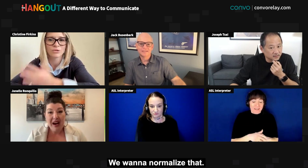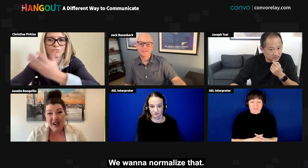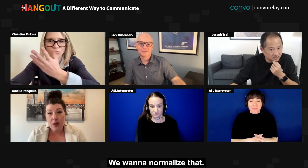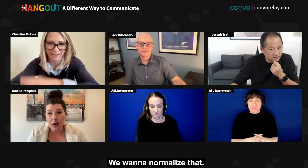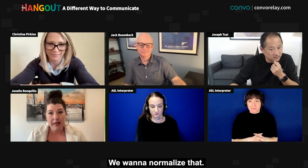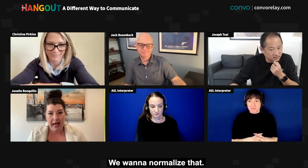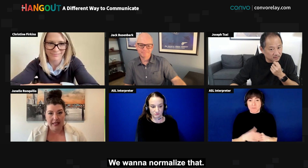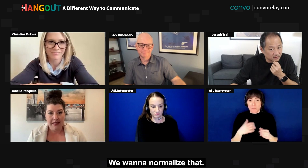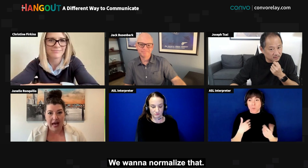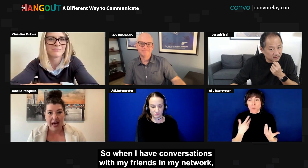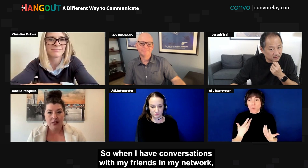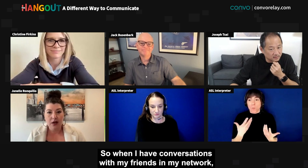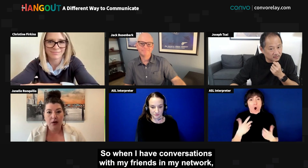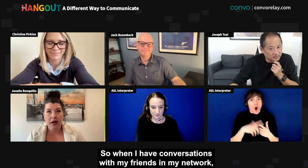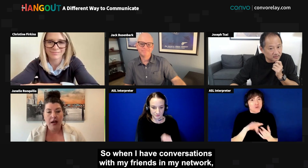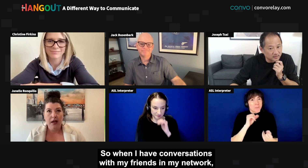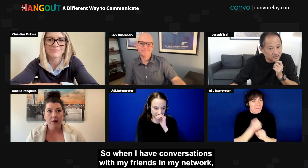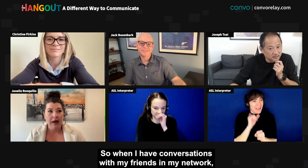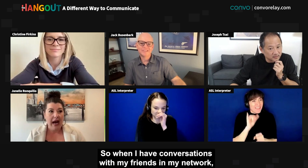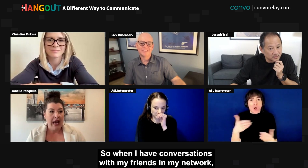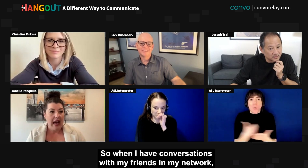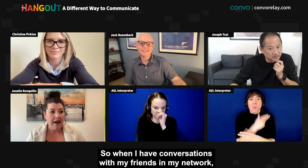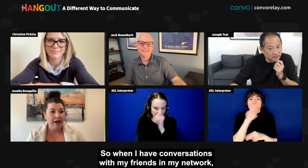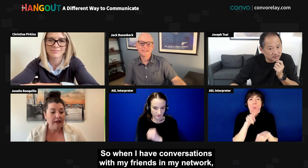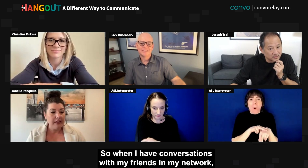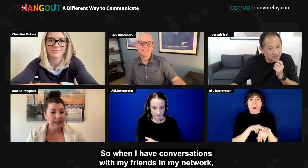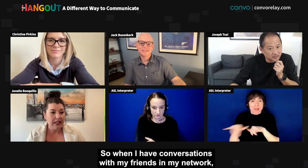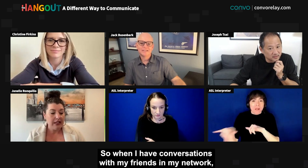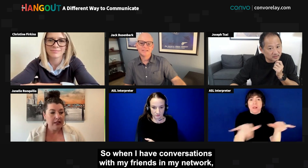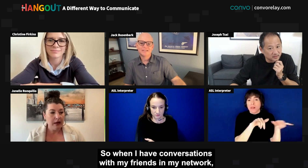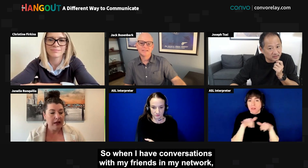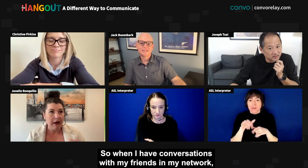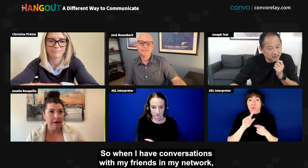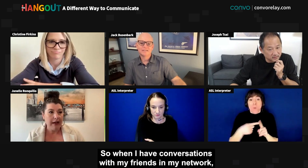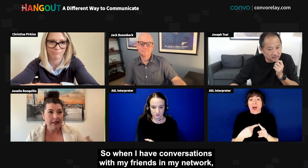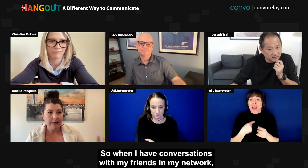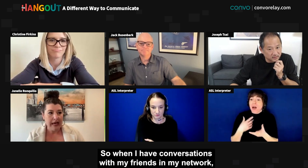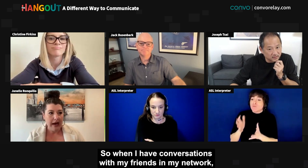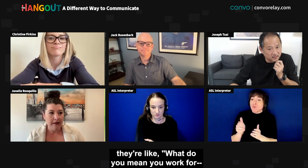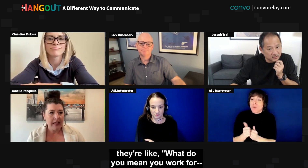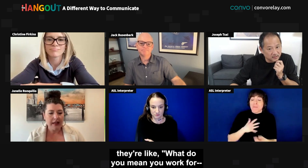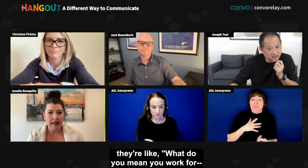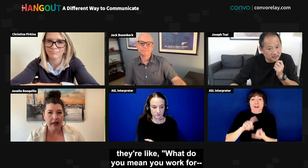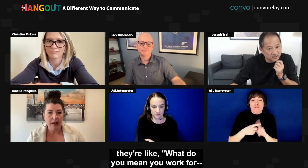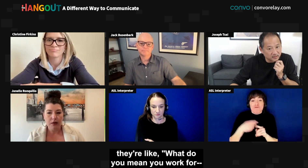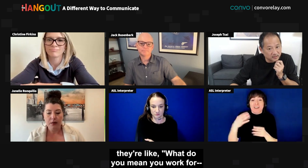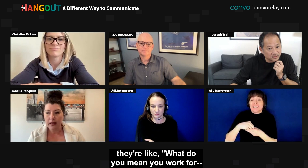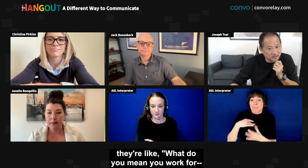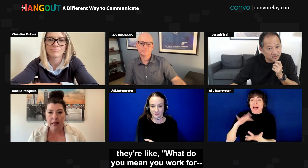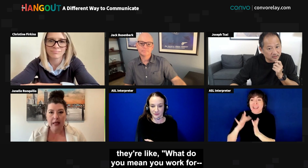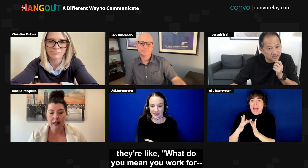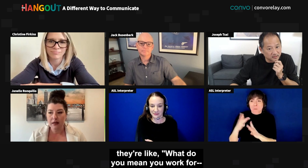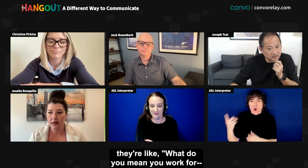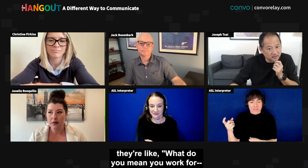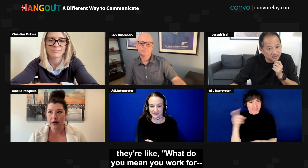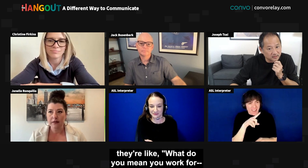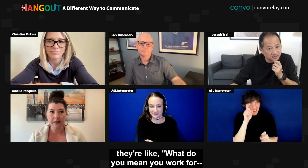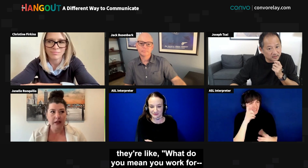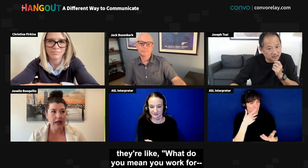to normalize that. So when I have conversations with my friends in my network, they're like, what do you mean you work for